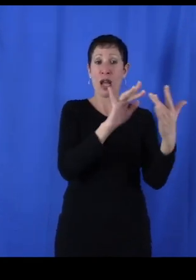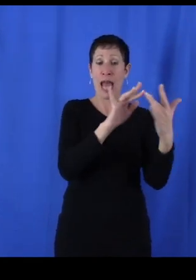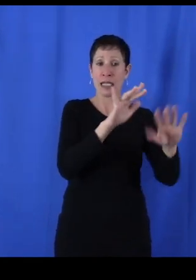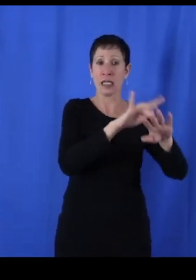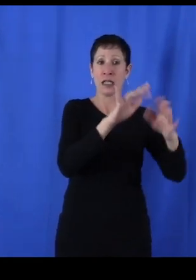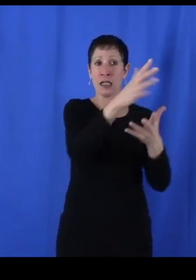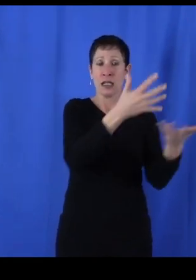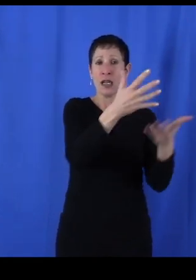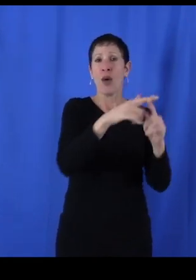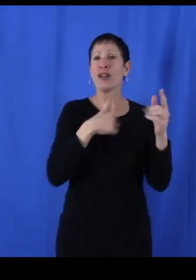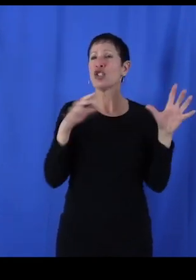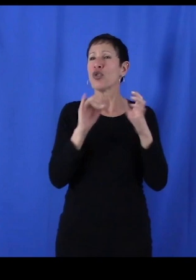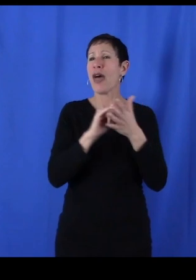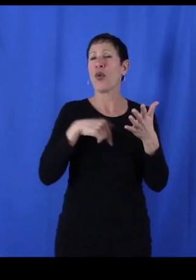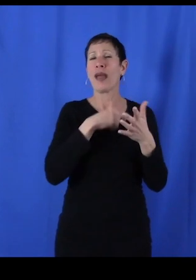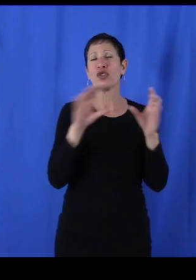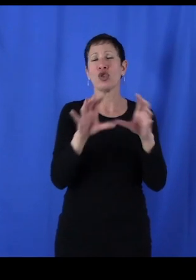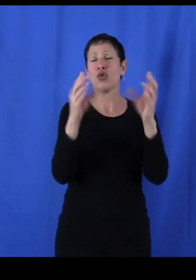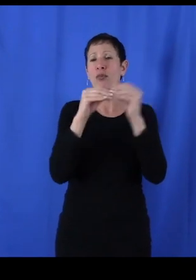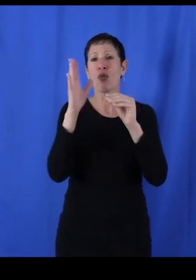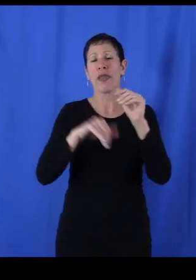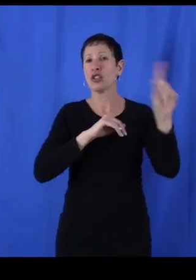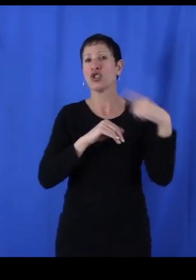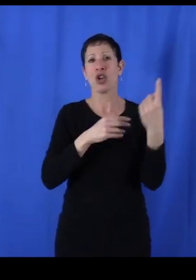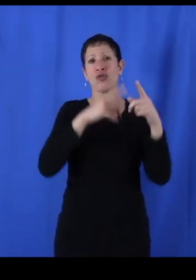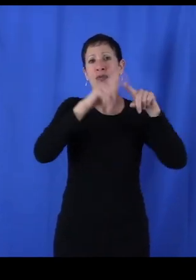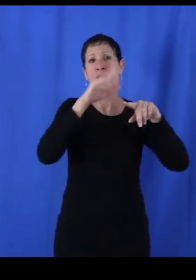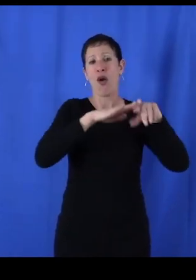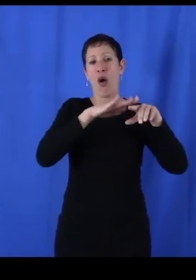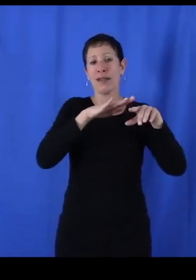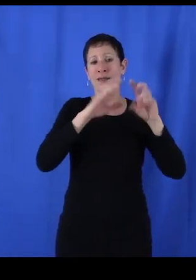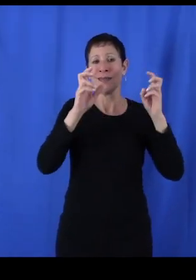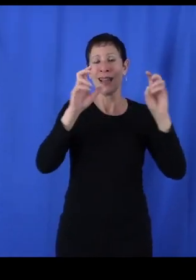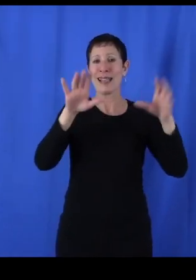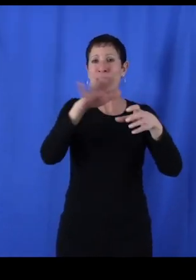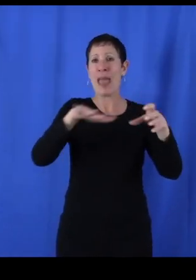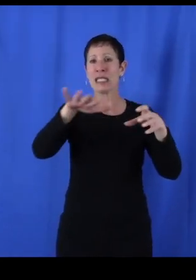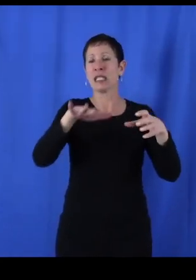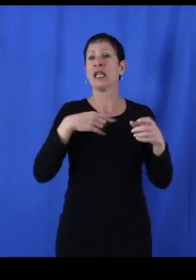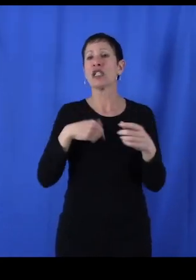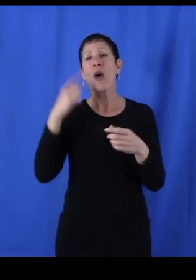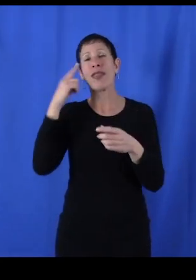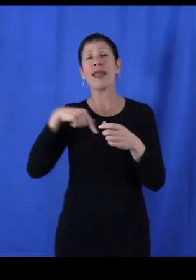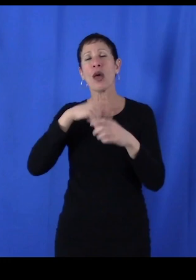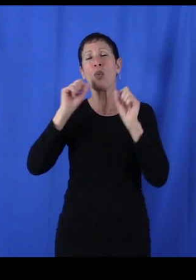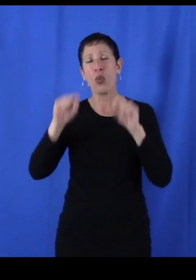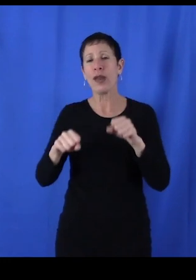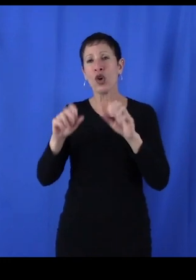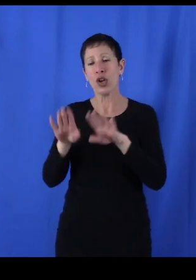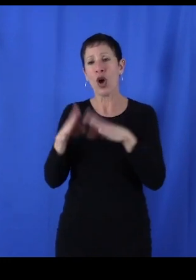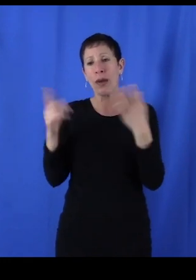just rely on this quote-unquote space. So I think there's a project that can be opened up within the liberal